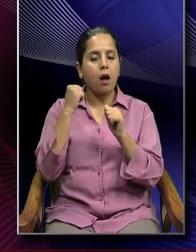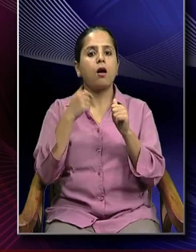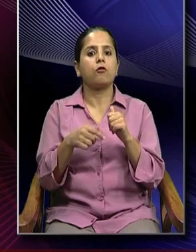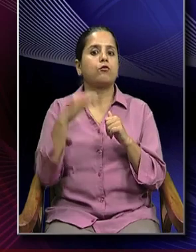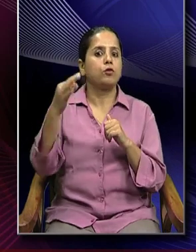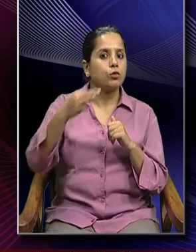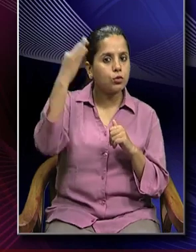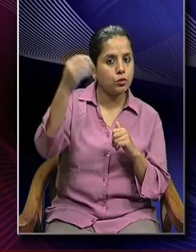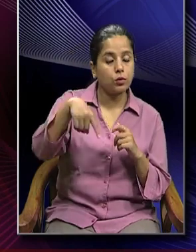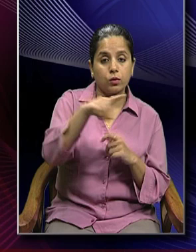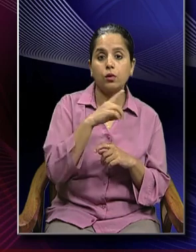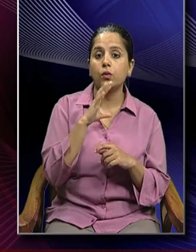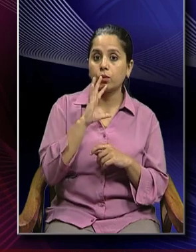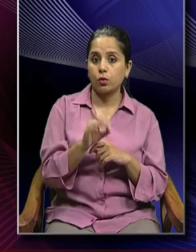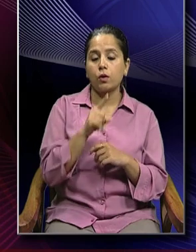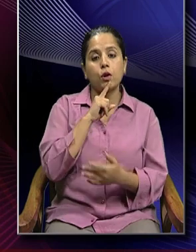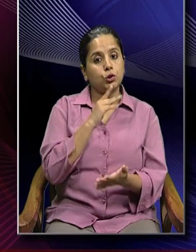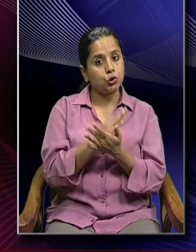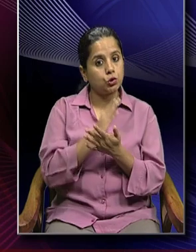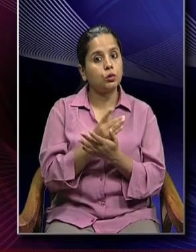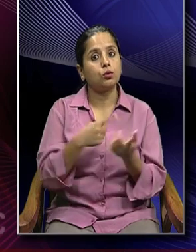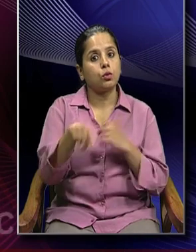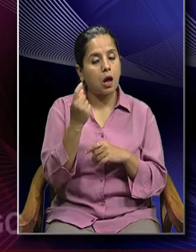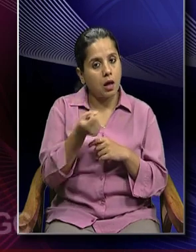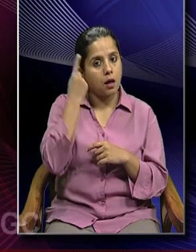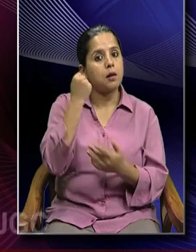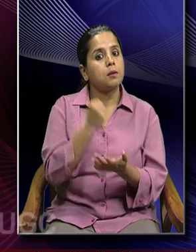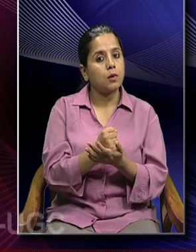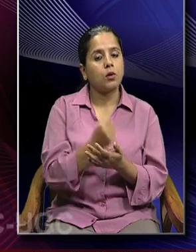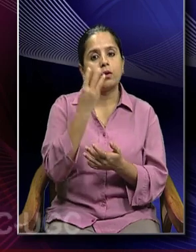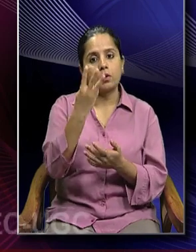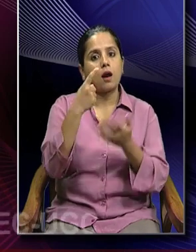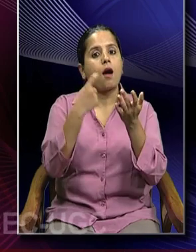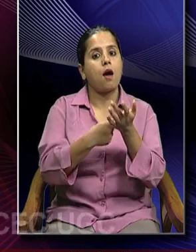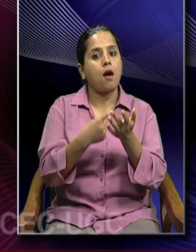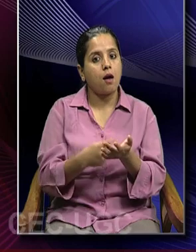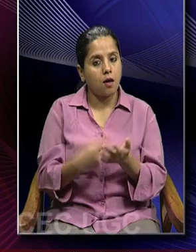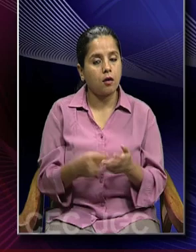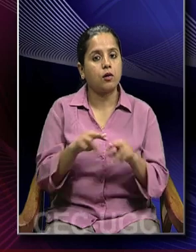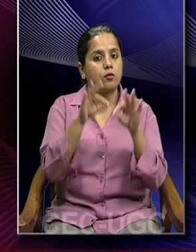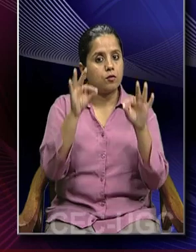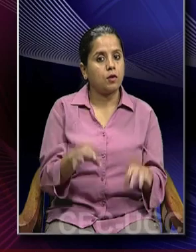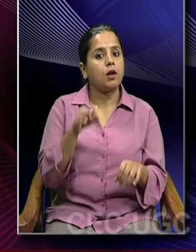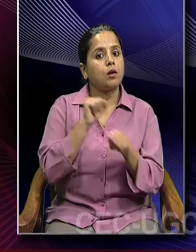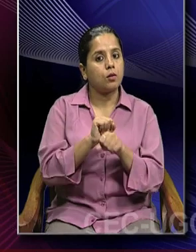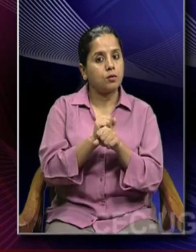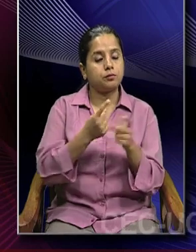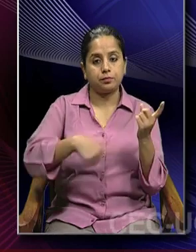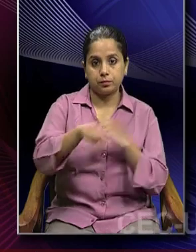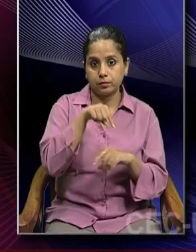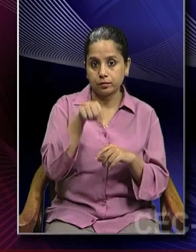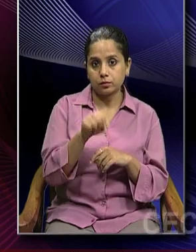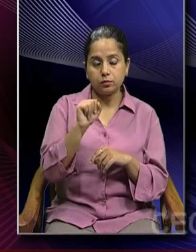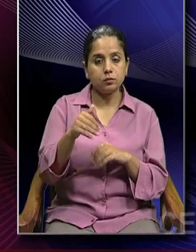you have to actually ensure and understand that this 3R framework can be considered as a framework of